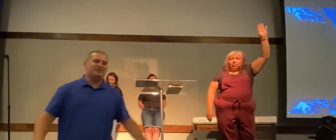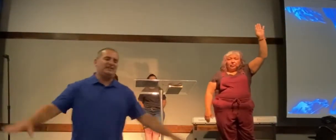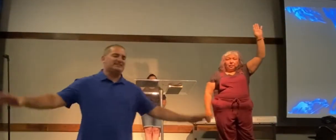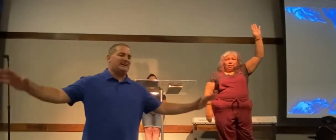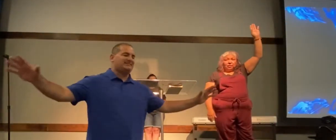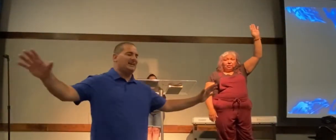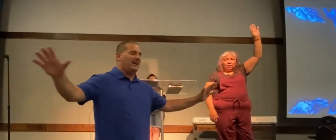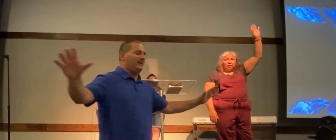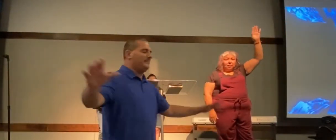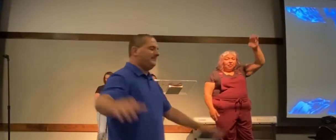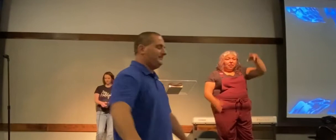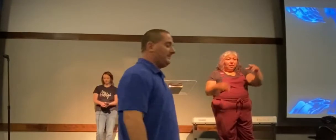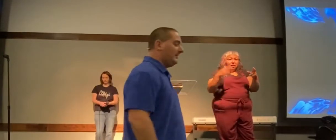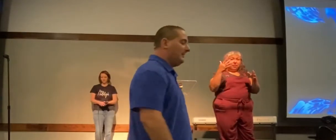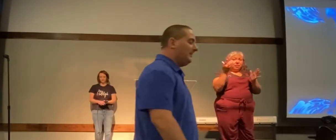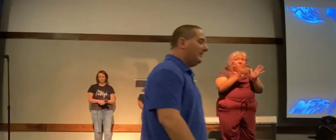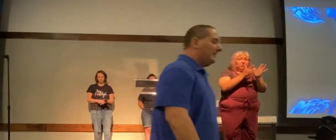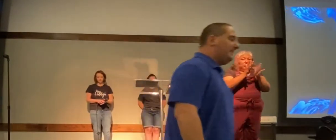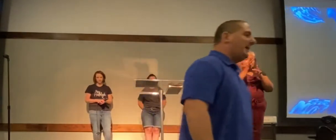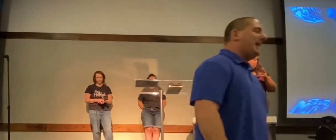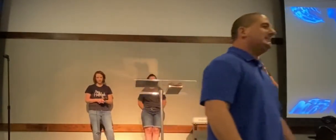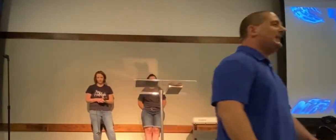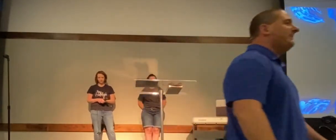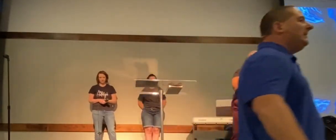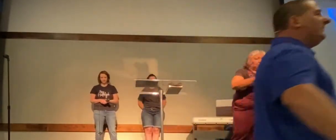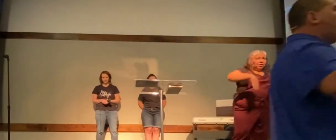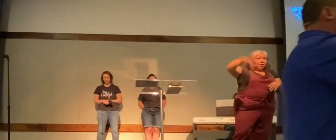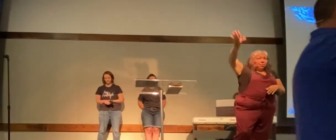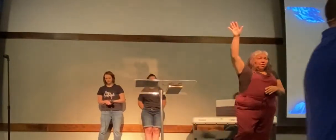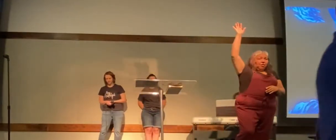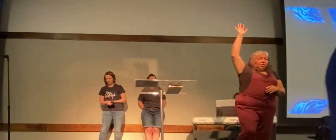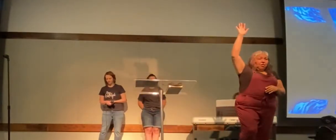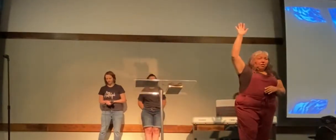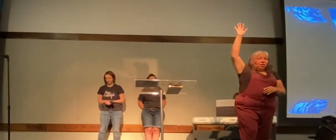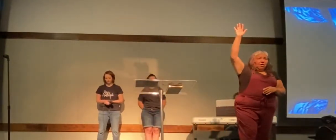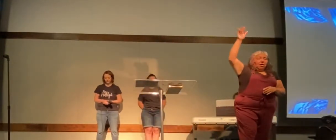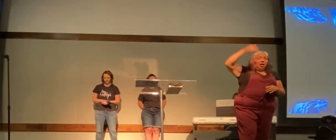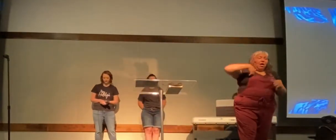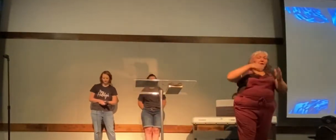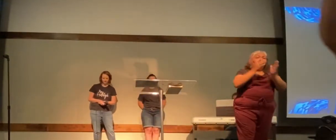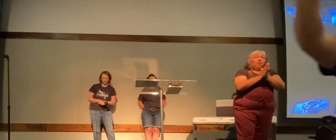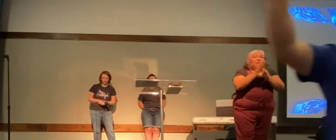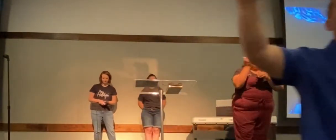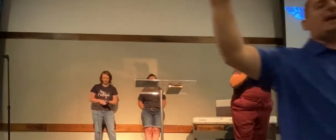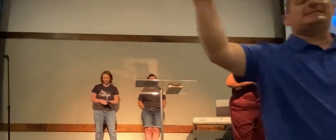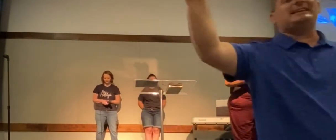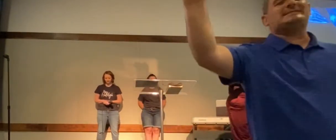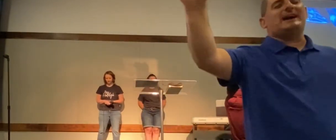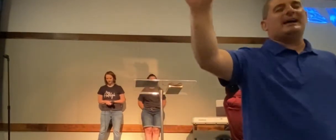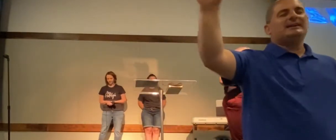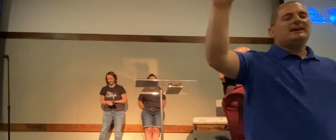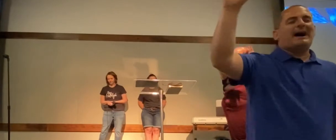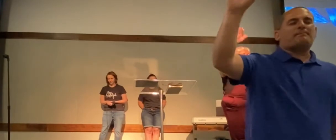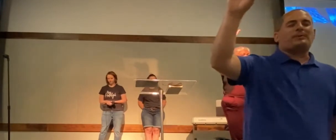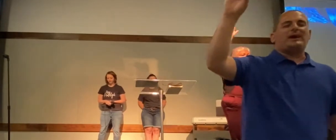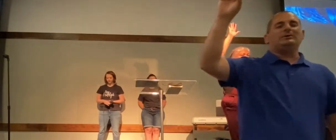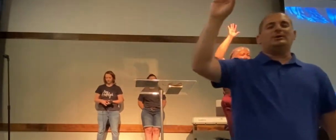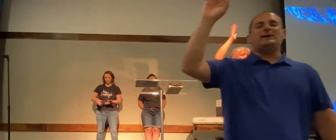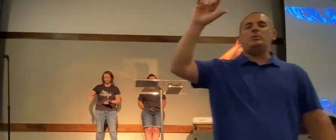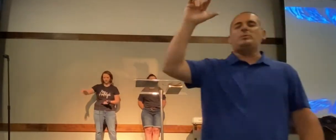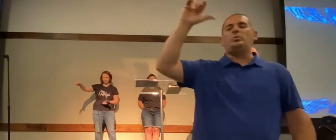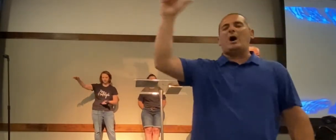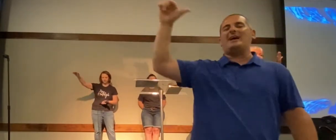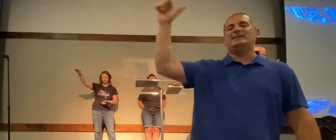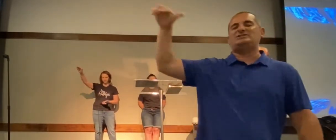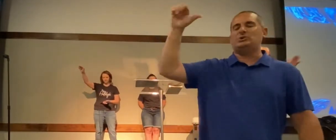in Jesus' name. Keep your hands up. Father, I pray for every hand that is up and every hand that is not. I pray, Lord,